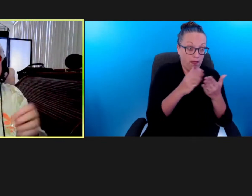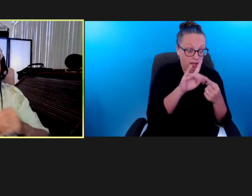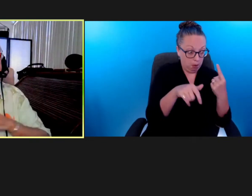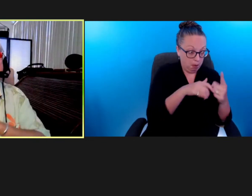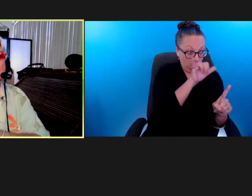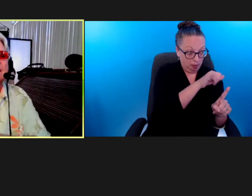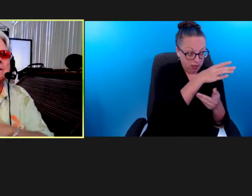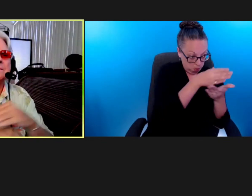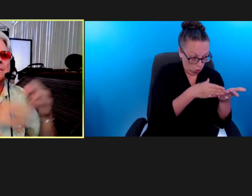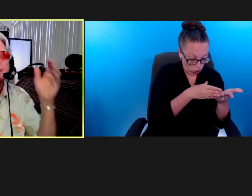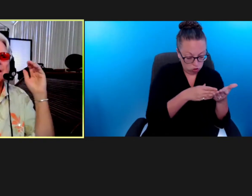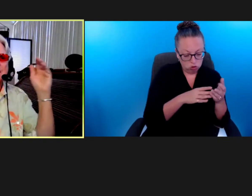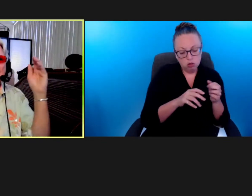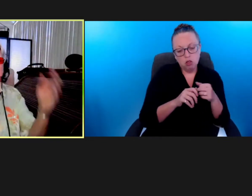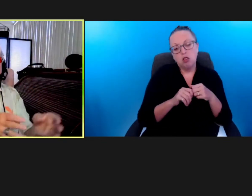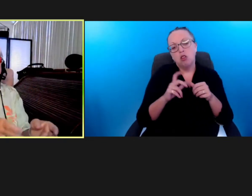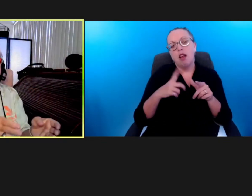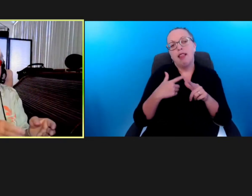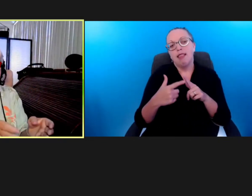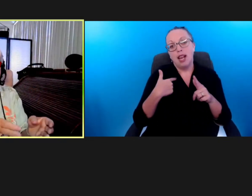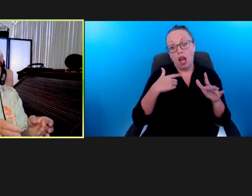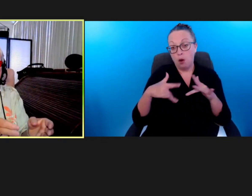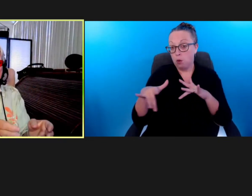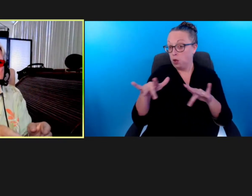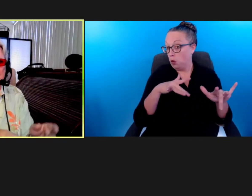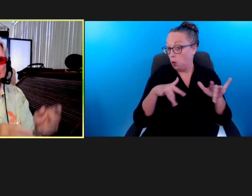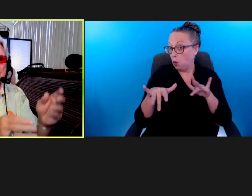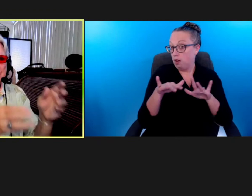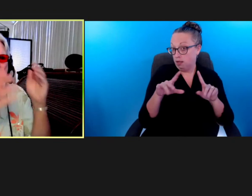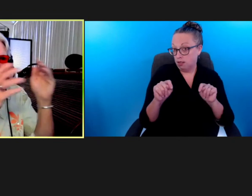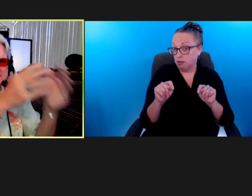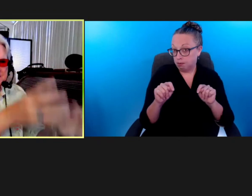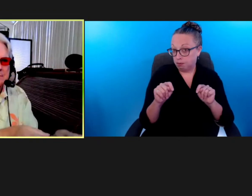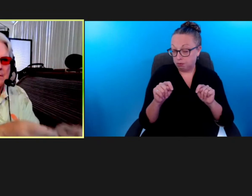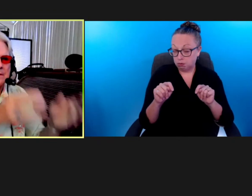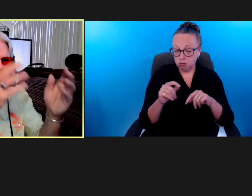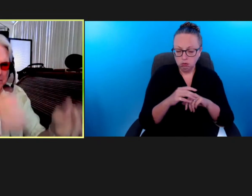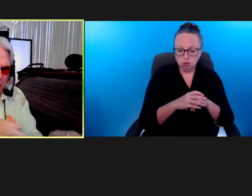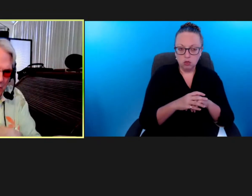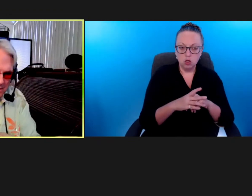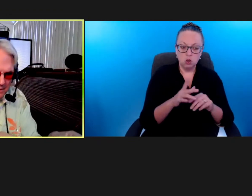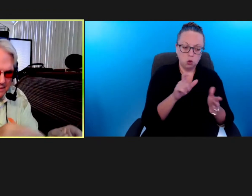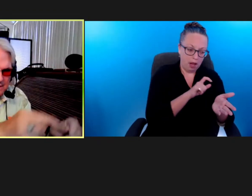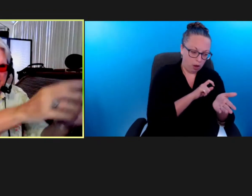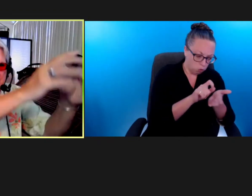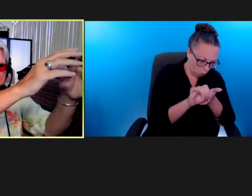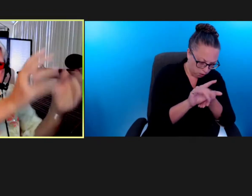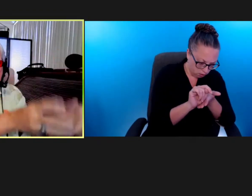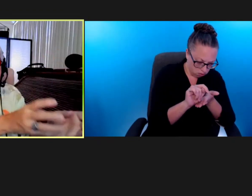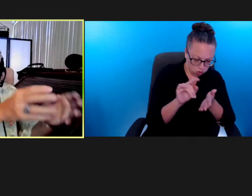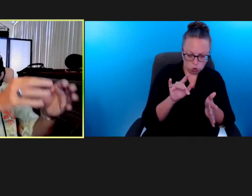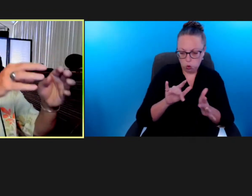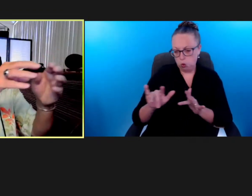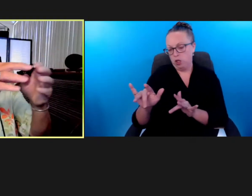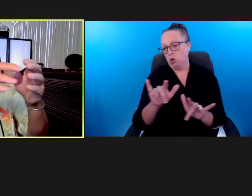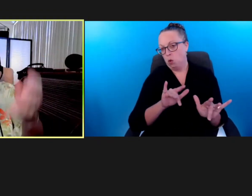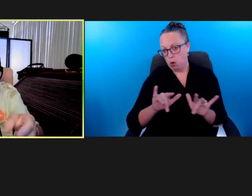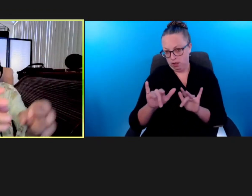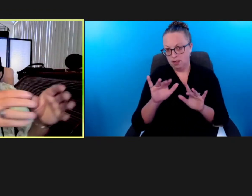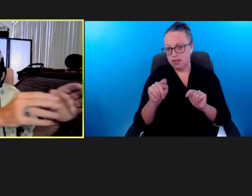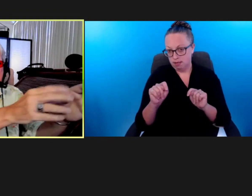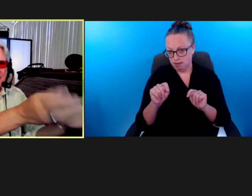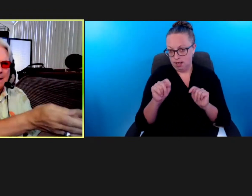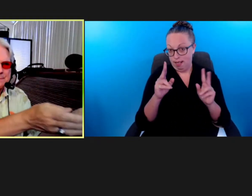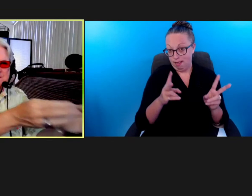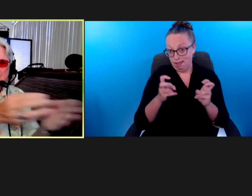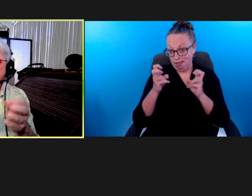element. And then I recorded it. So I basically wrote it and recorded it in dropping it